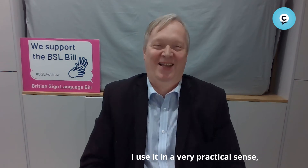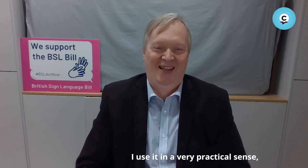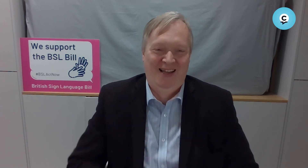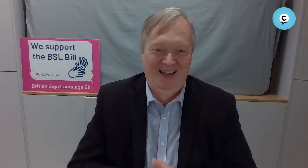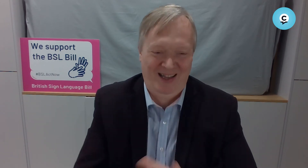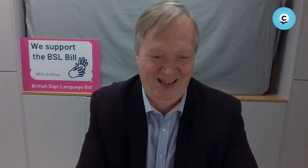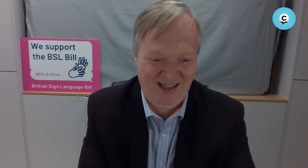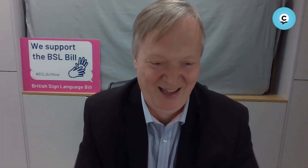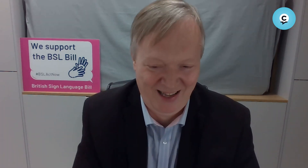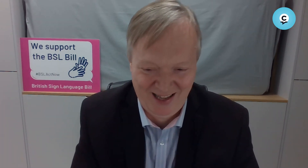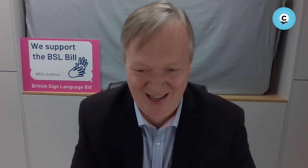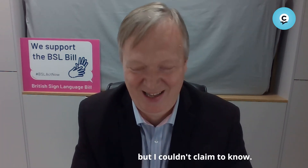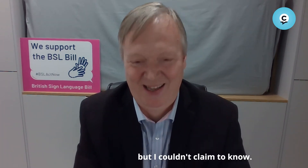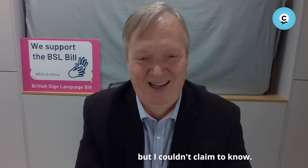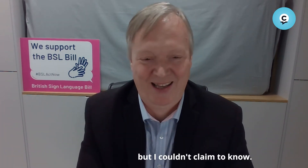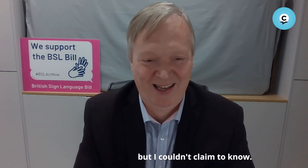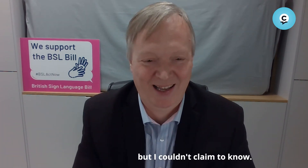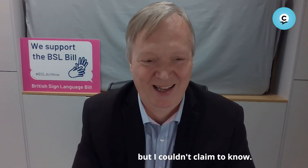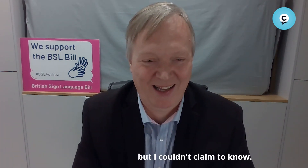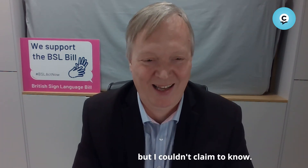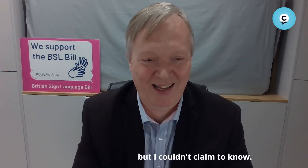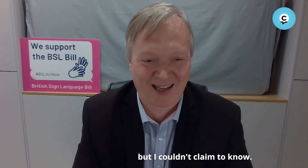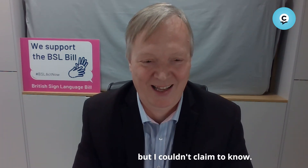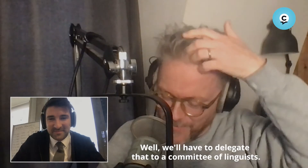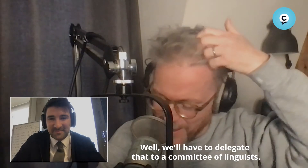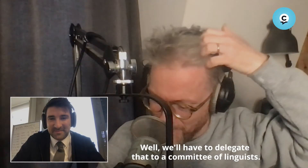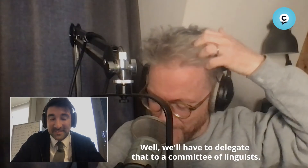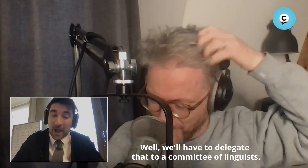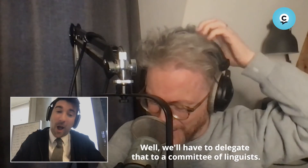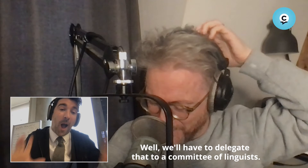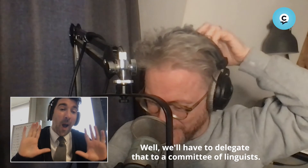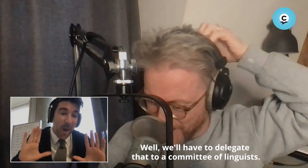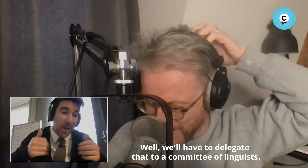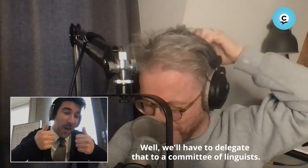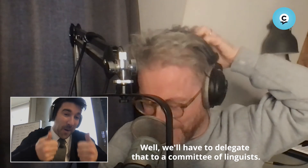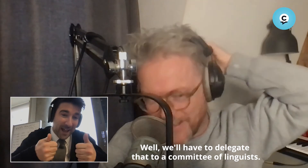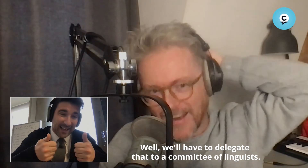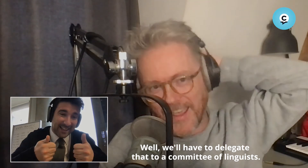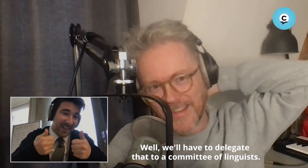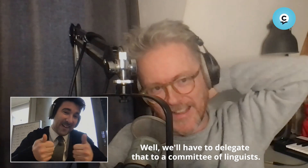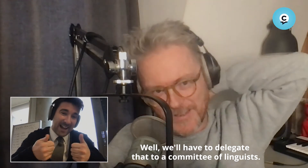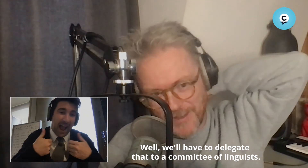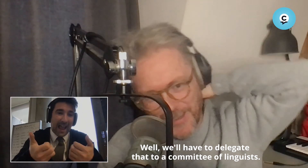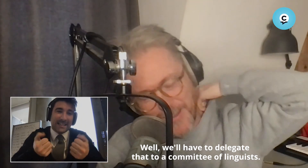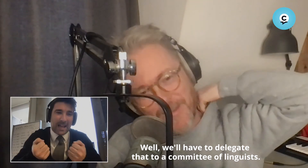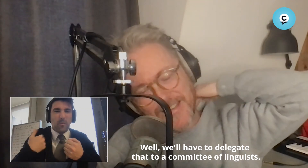sense, but I couldn't proclaim to know. Well, we'll have to delegate that to a committee